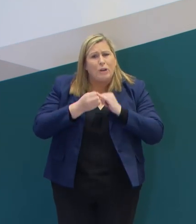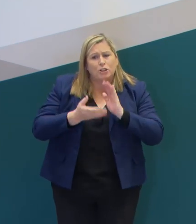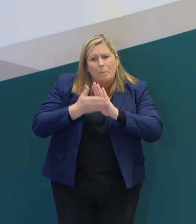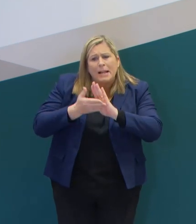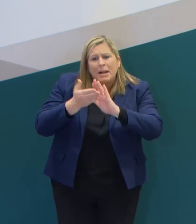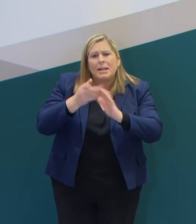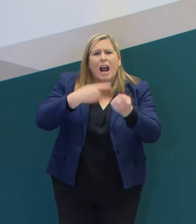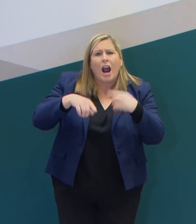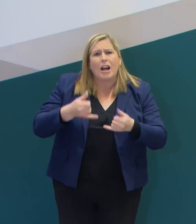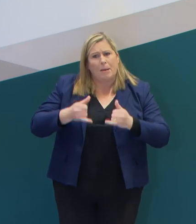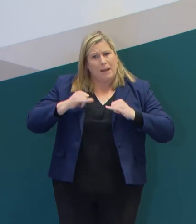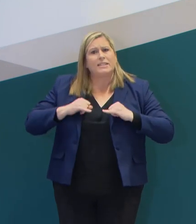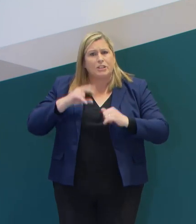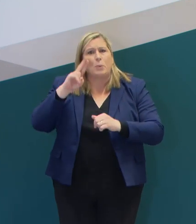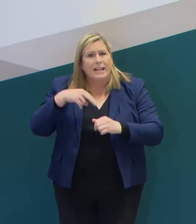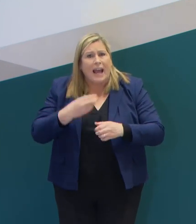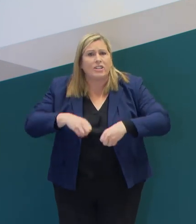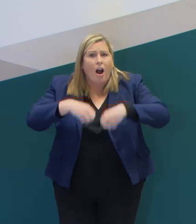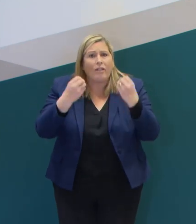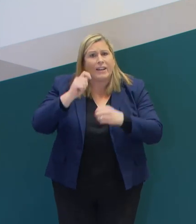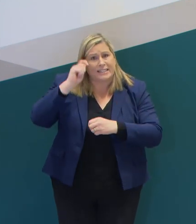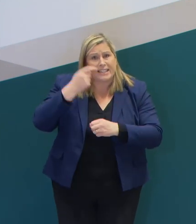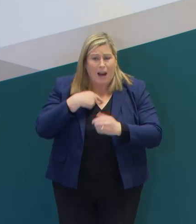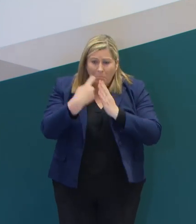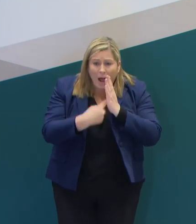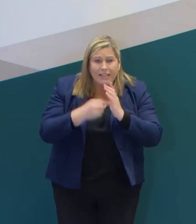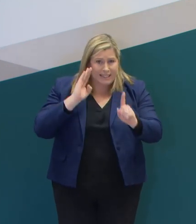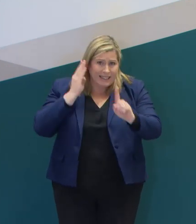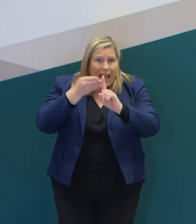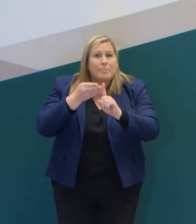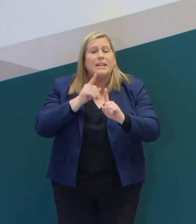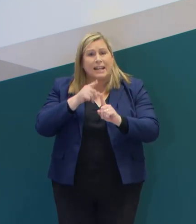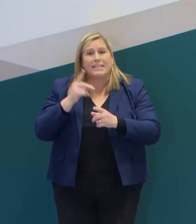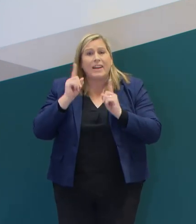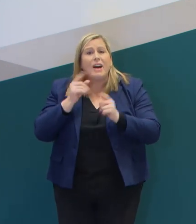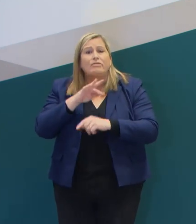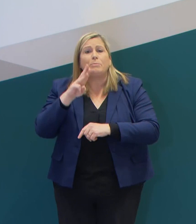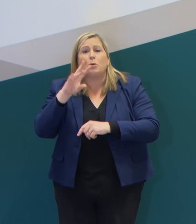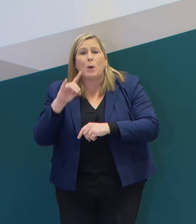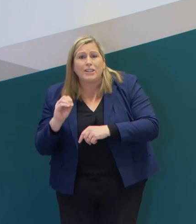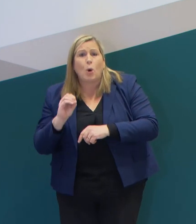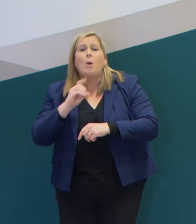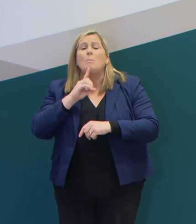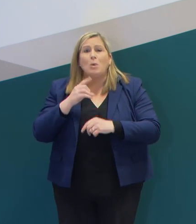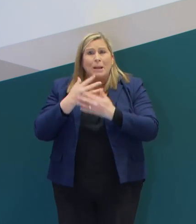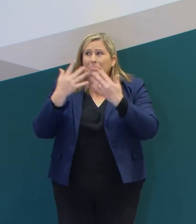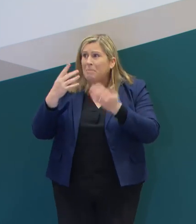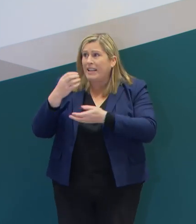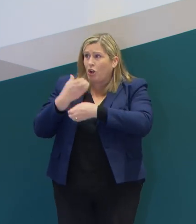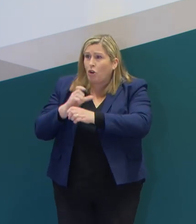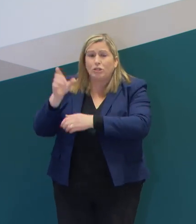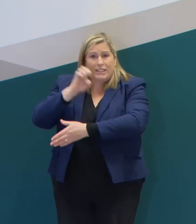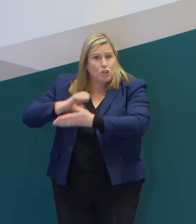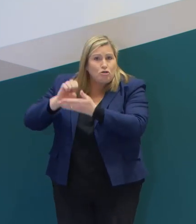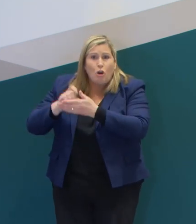that in all circumstances. That's our policy intention. That's the advice of the WHO, but many countries, including in Europe, are not following that